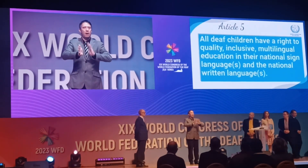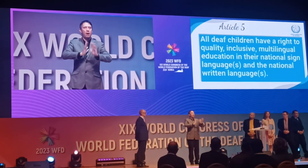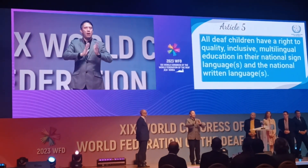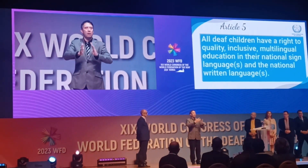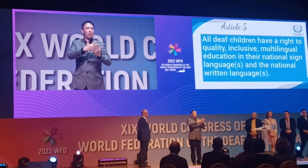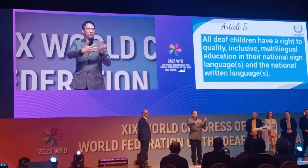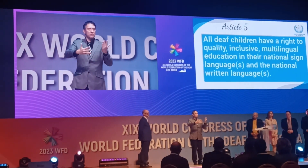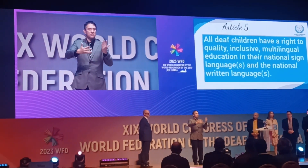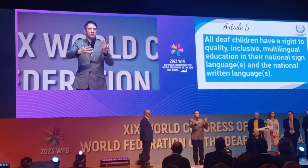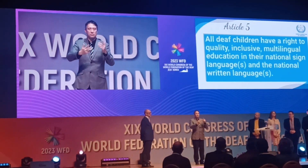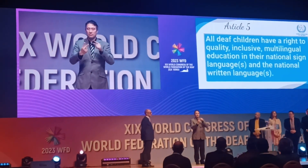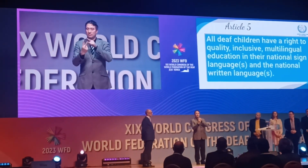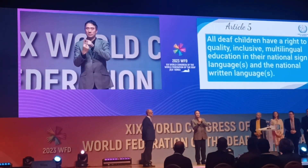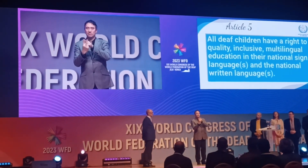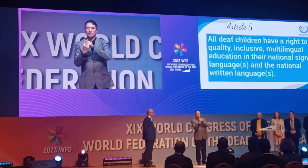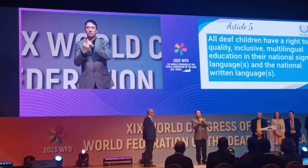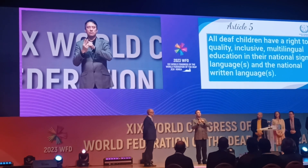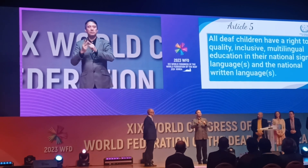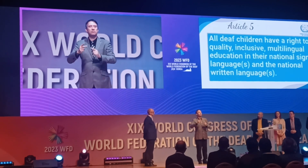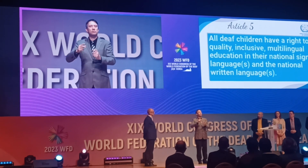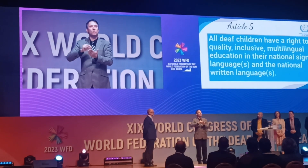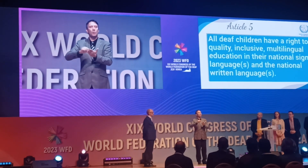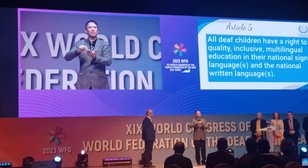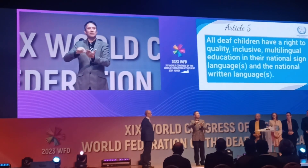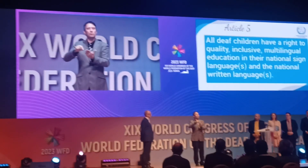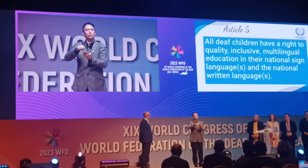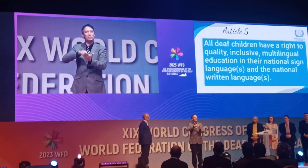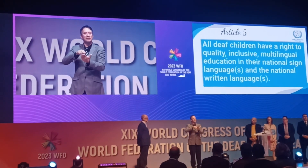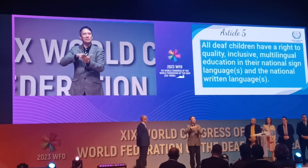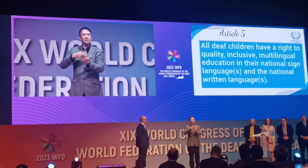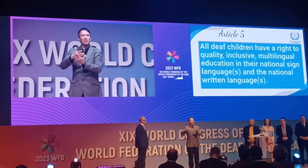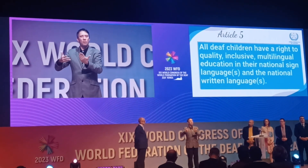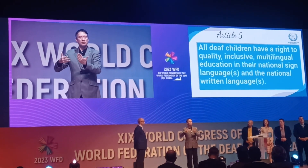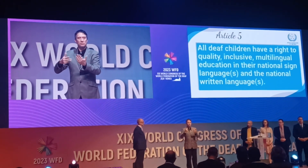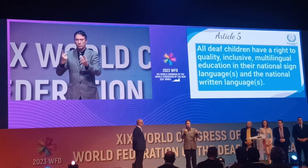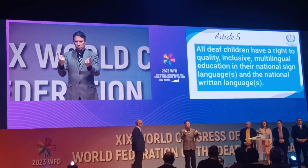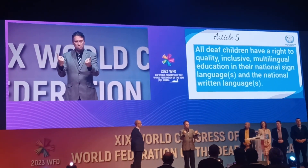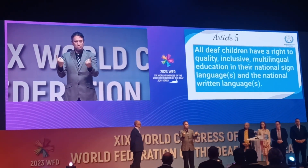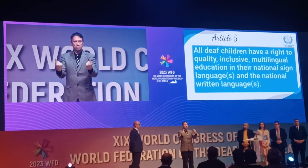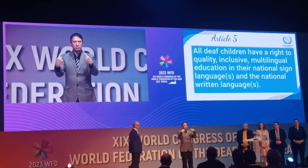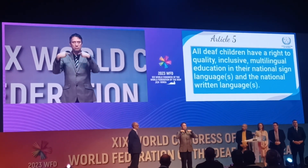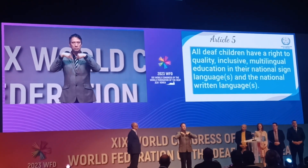in their national sign language and the national written language.